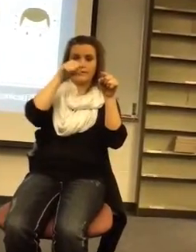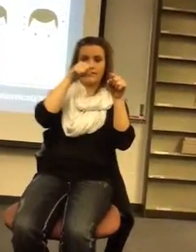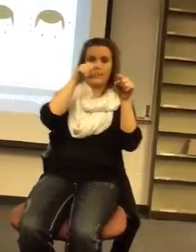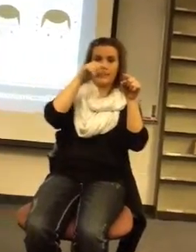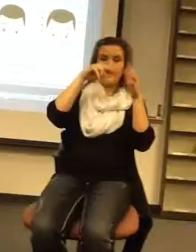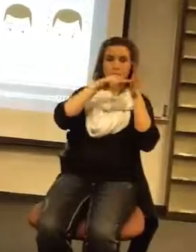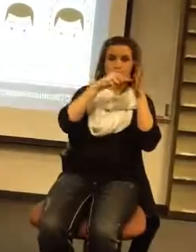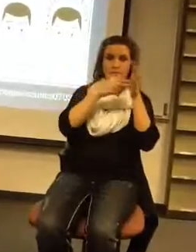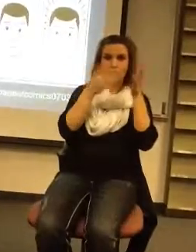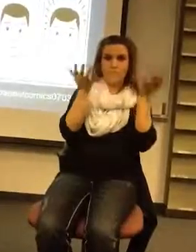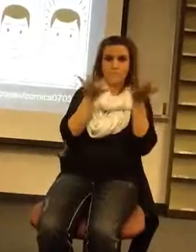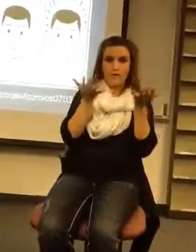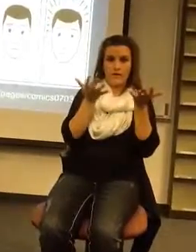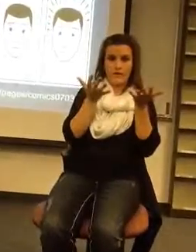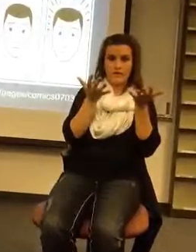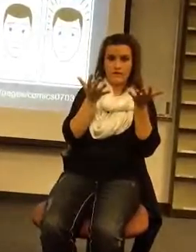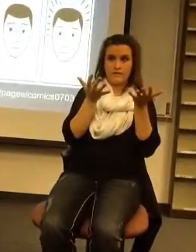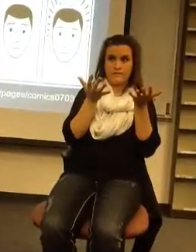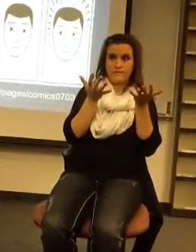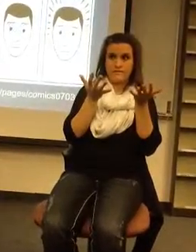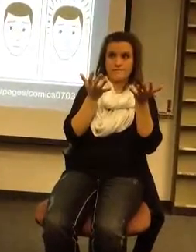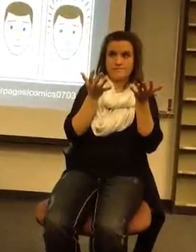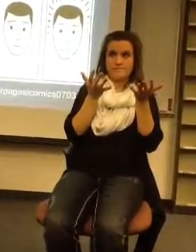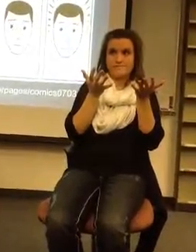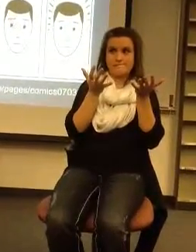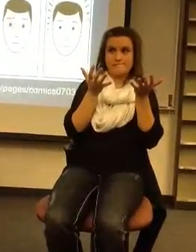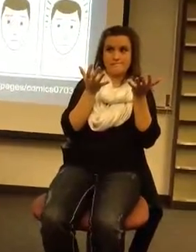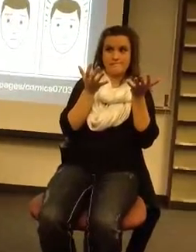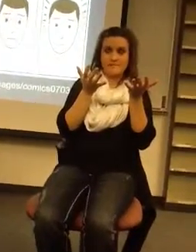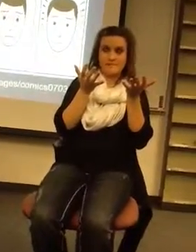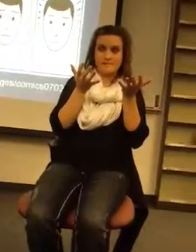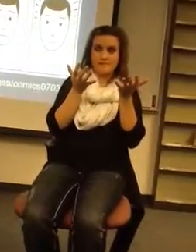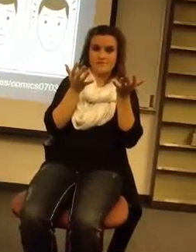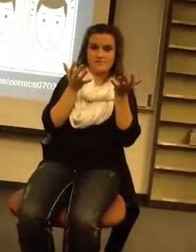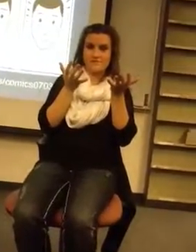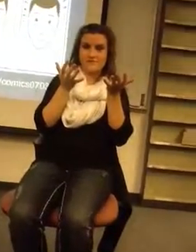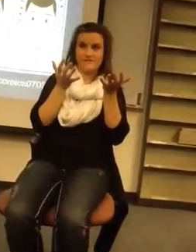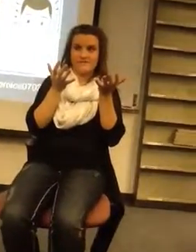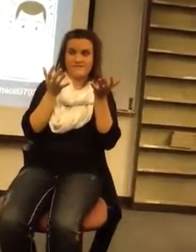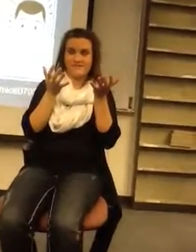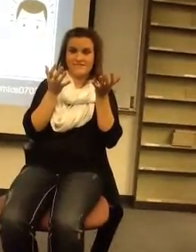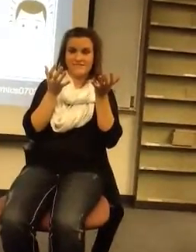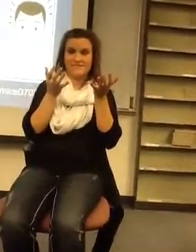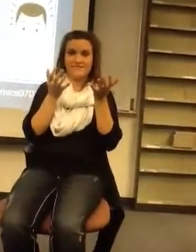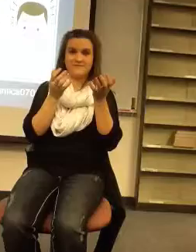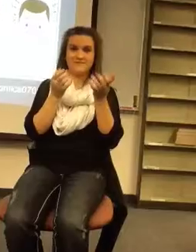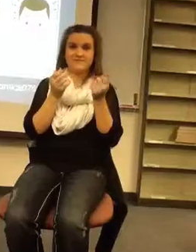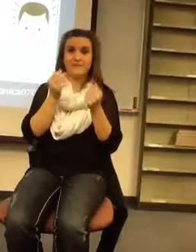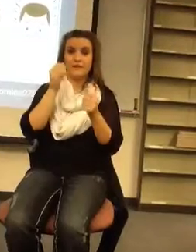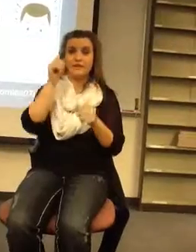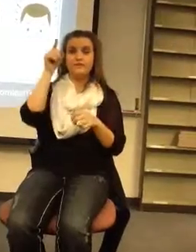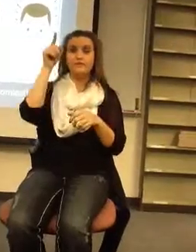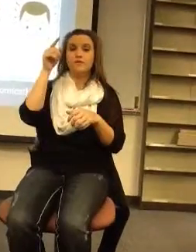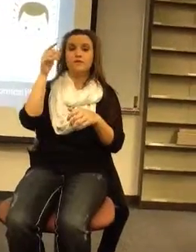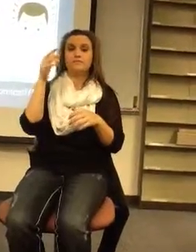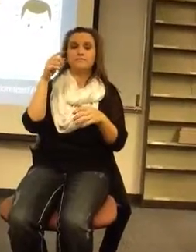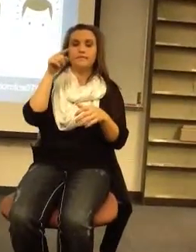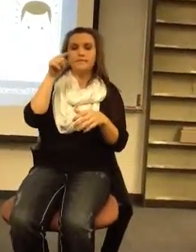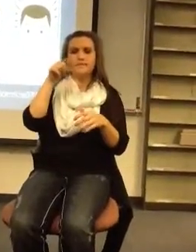can I ask a question? Is that okay? Is that too disruptive? Well, you can ask the question. You just won't get the Let me call on you, Janet. What does this